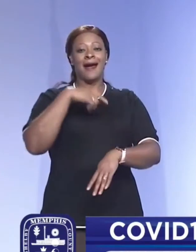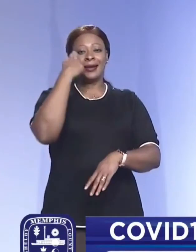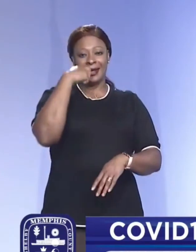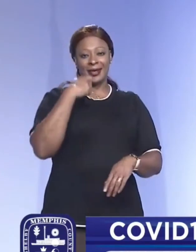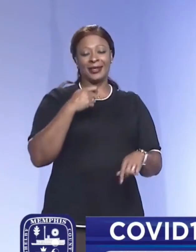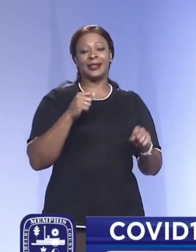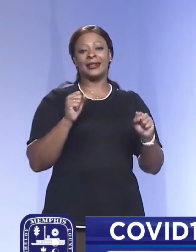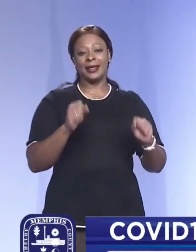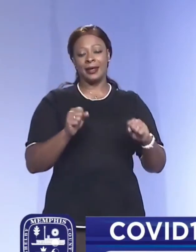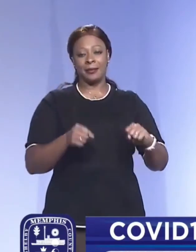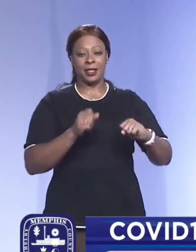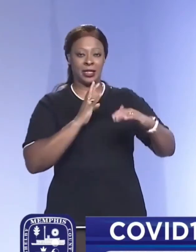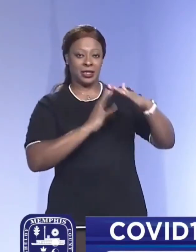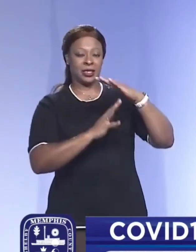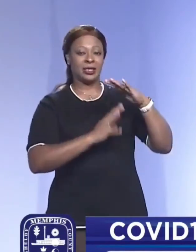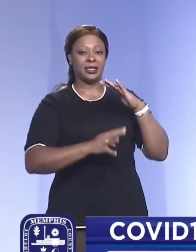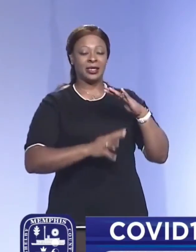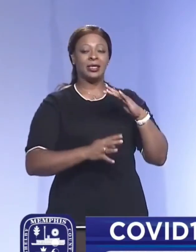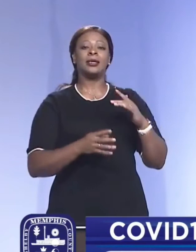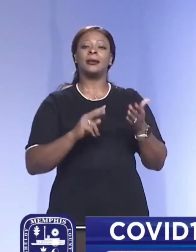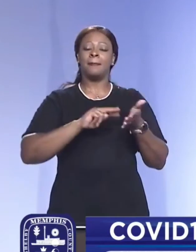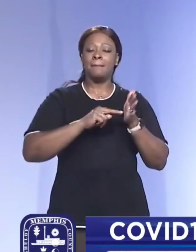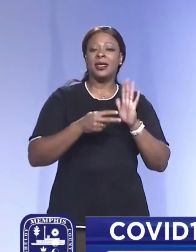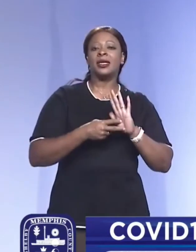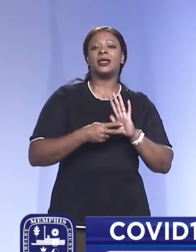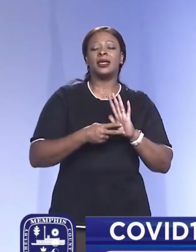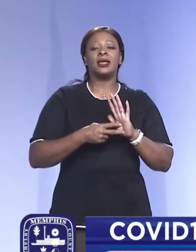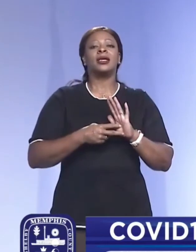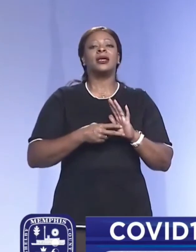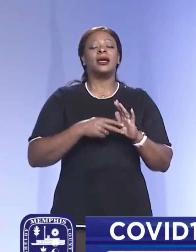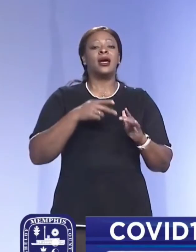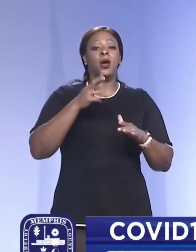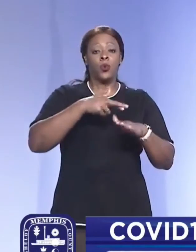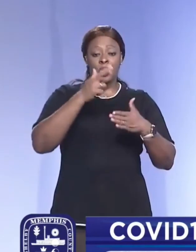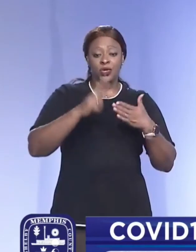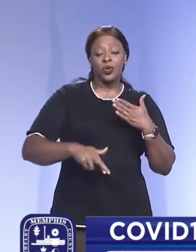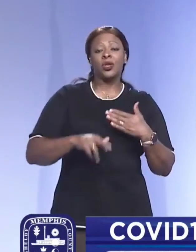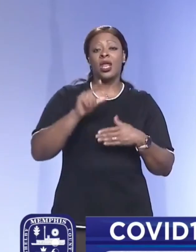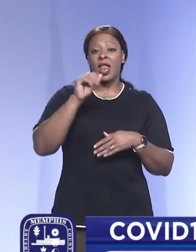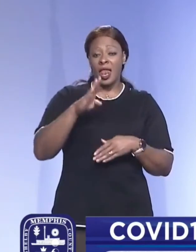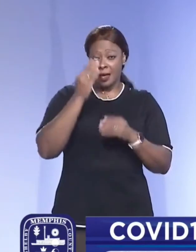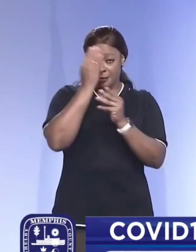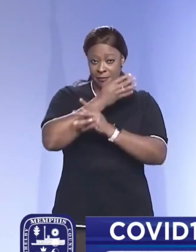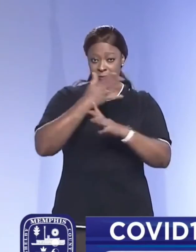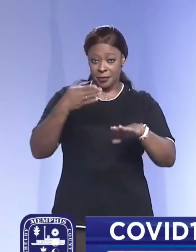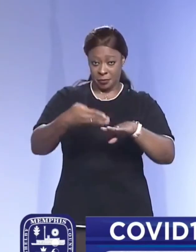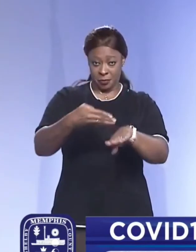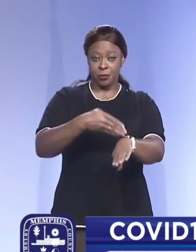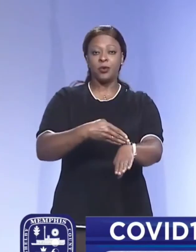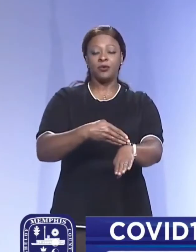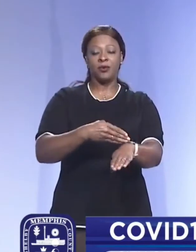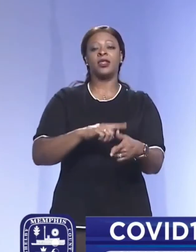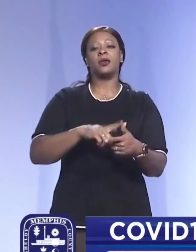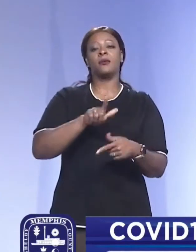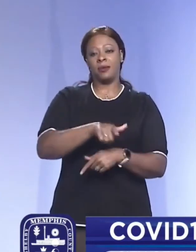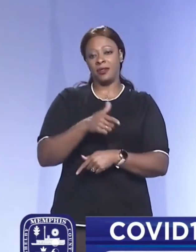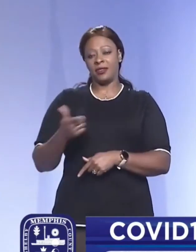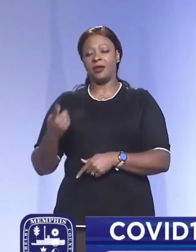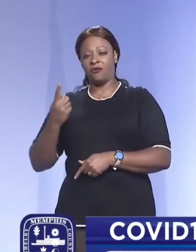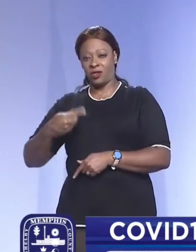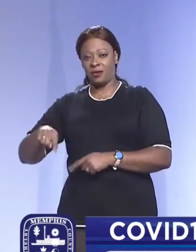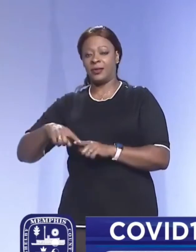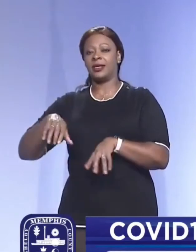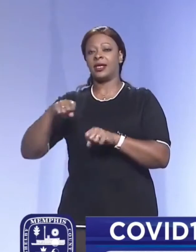testing capabilities in terms of turnaround time for the test results. What